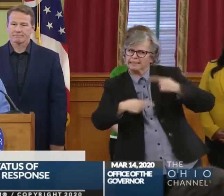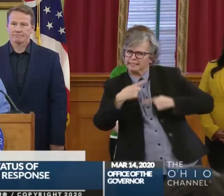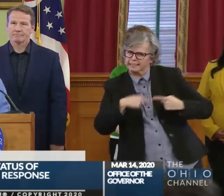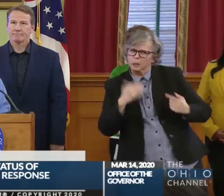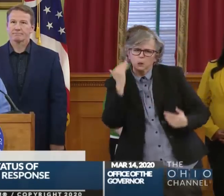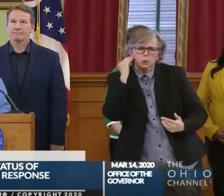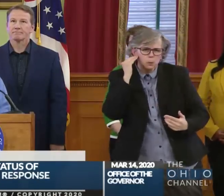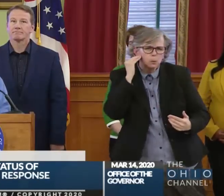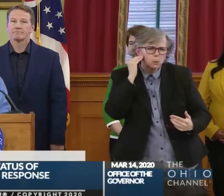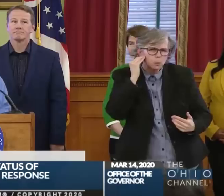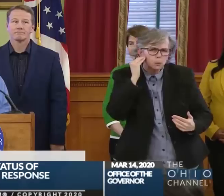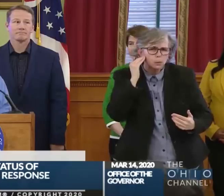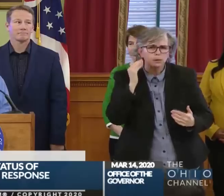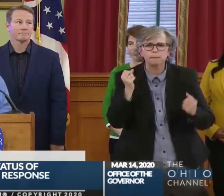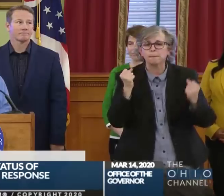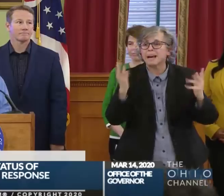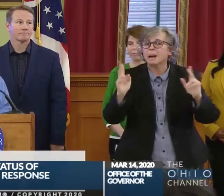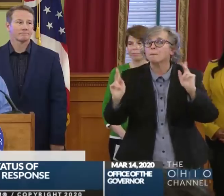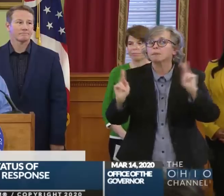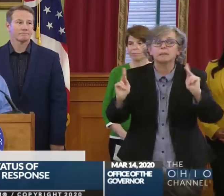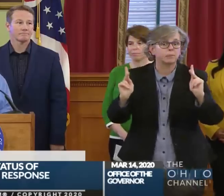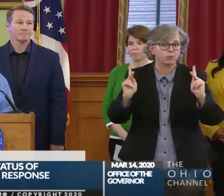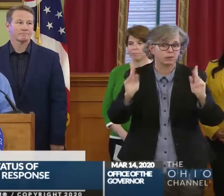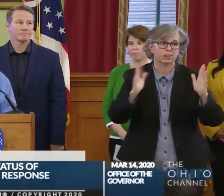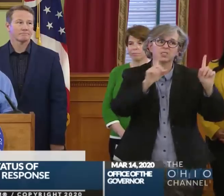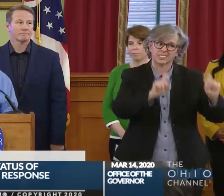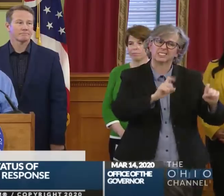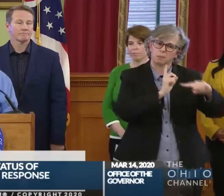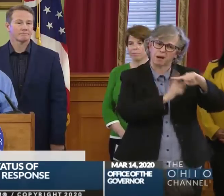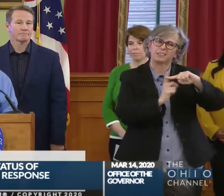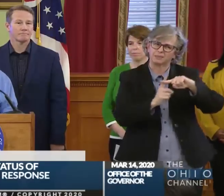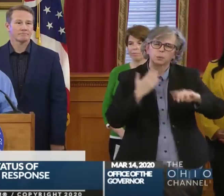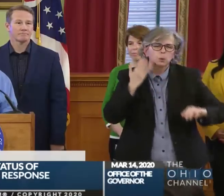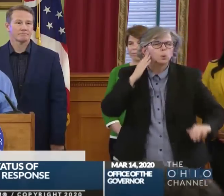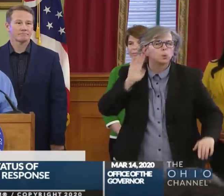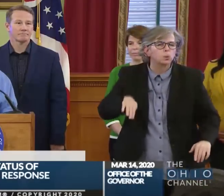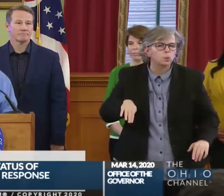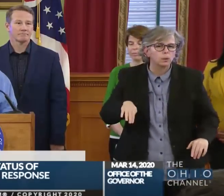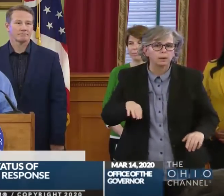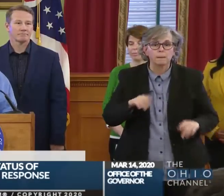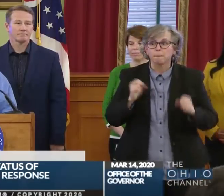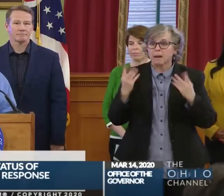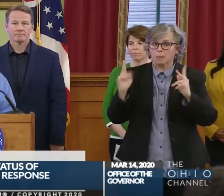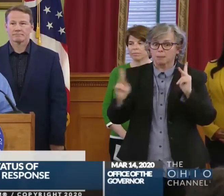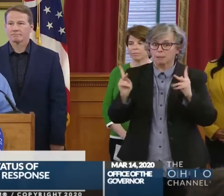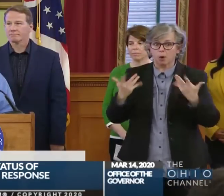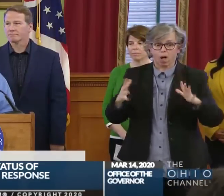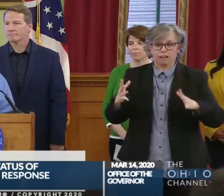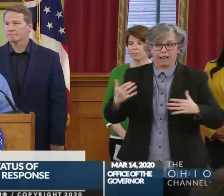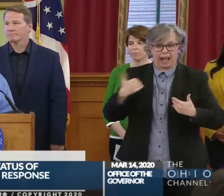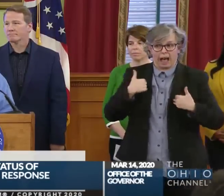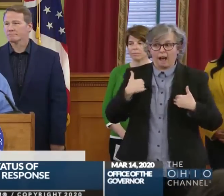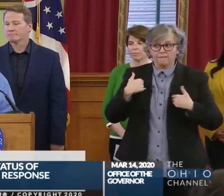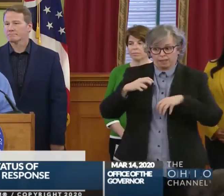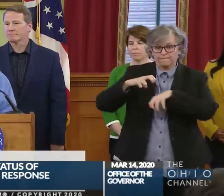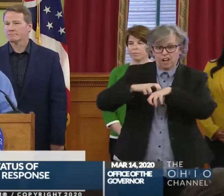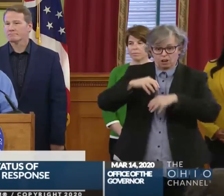test positive if they were tested. Many people already have this virus and are walking around in